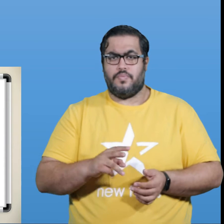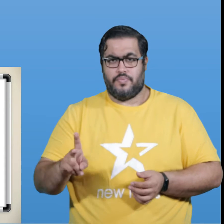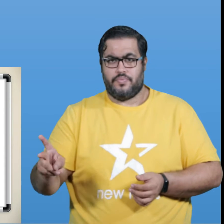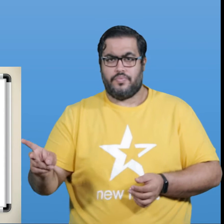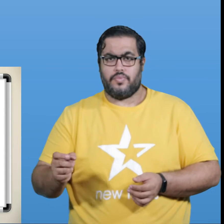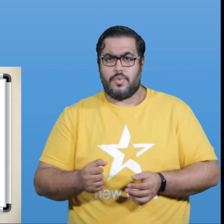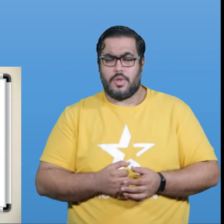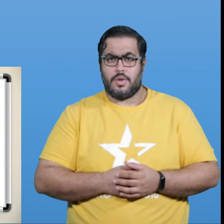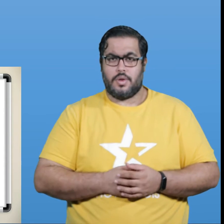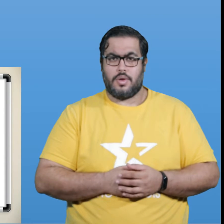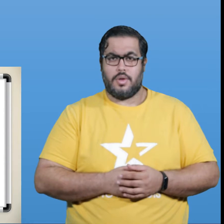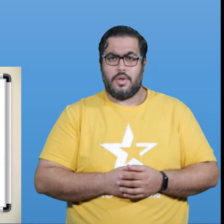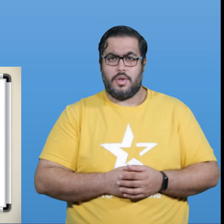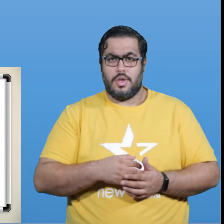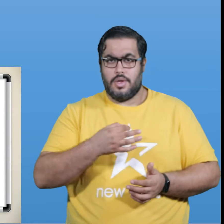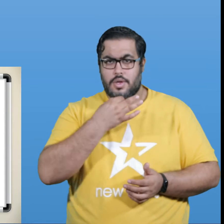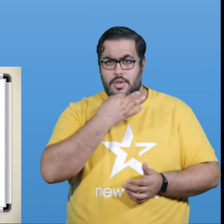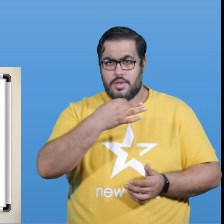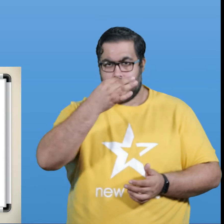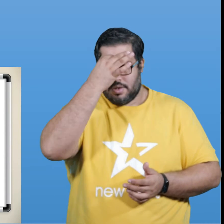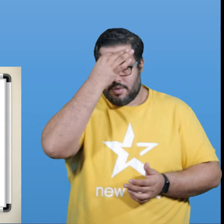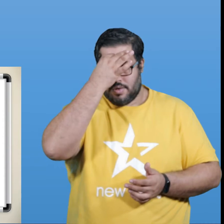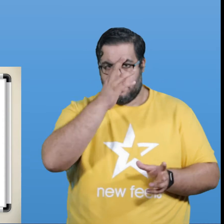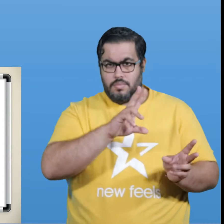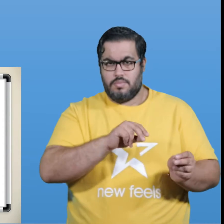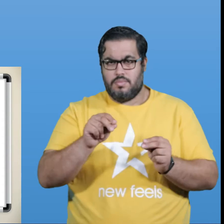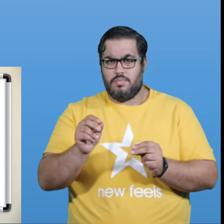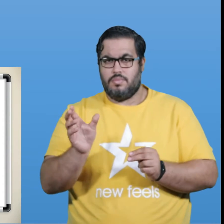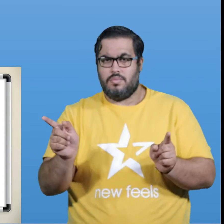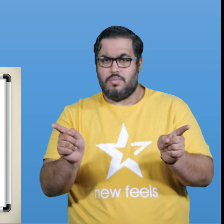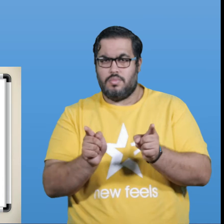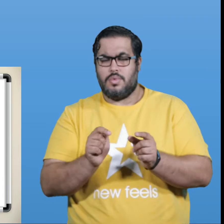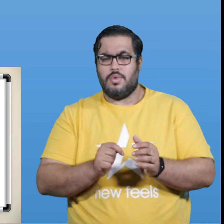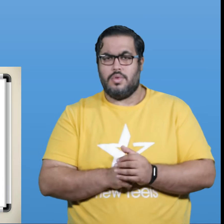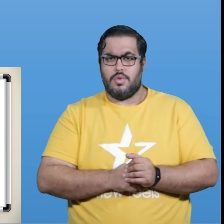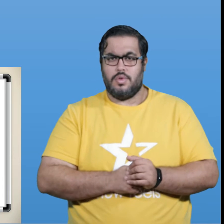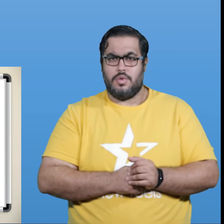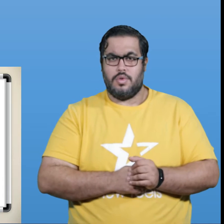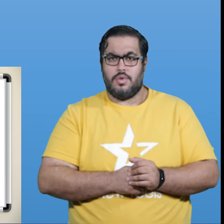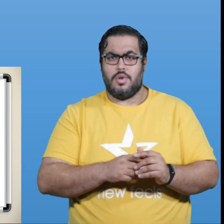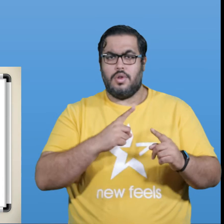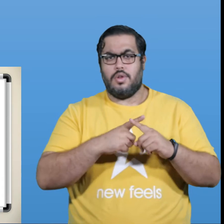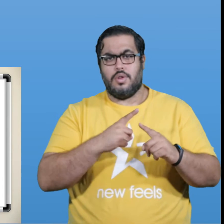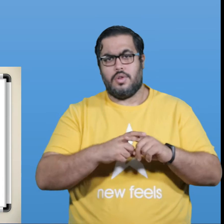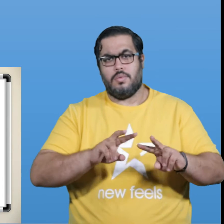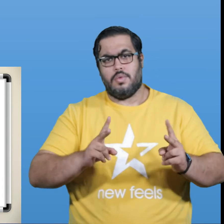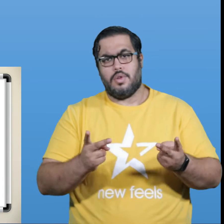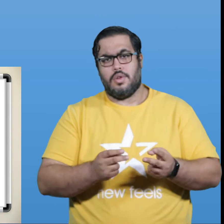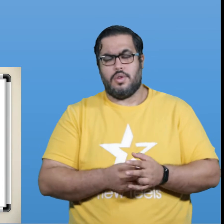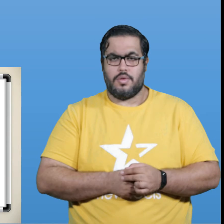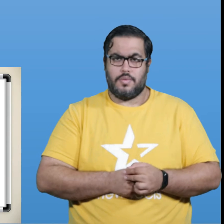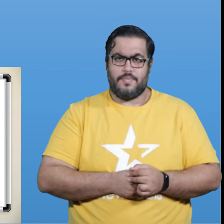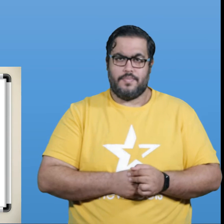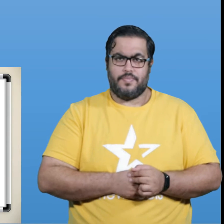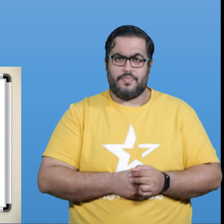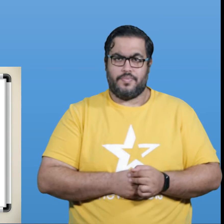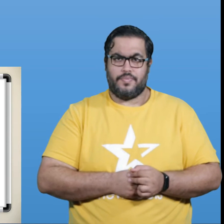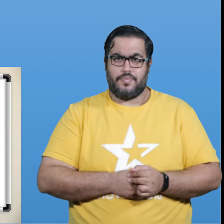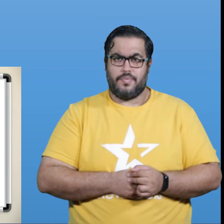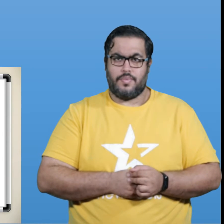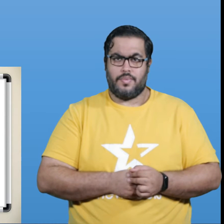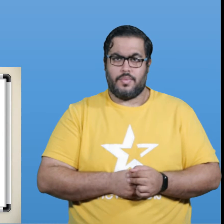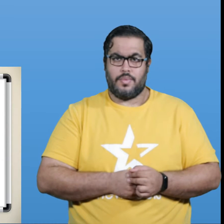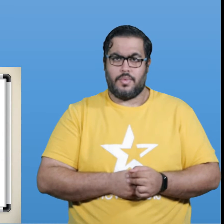a definition. Synonyms means closest to meaning, so a similar meaning. Or antonyms mean the opposite of meaning. It's